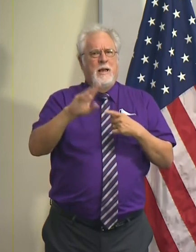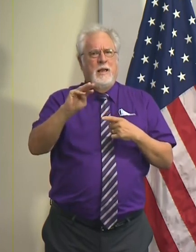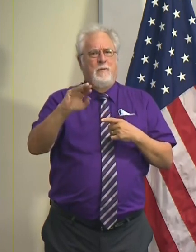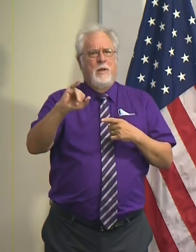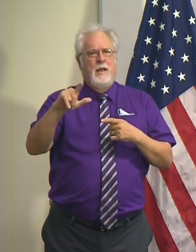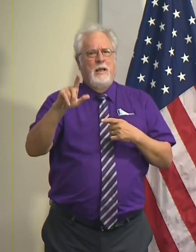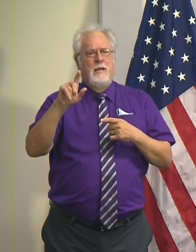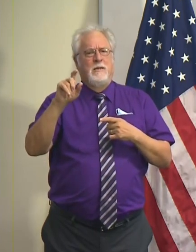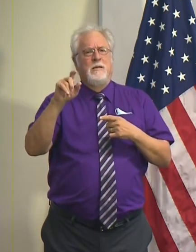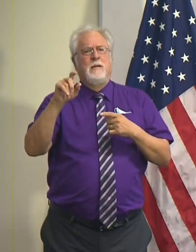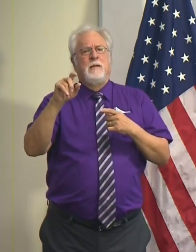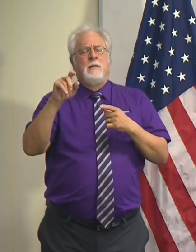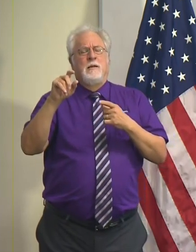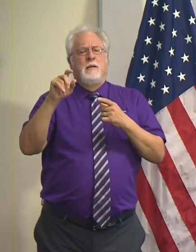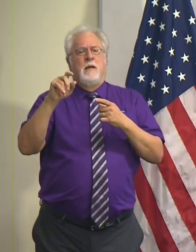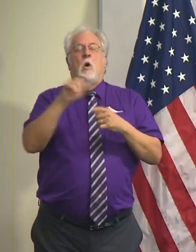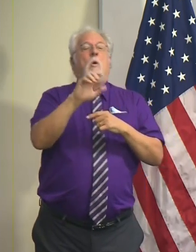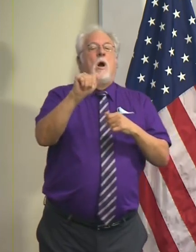usace.army.mil/Blue Roof.